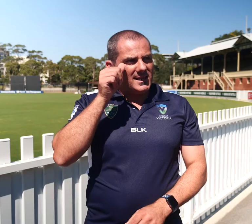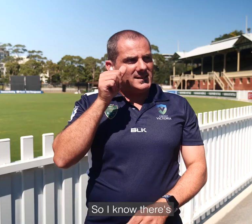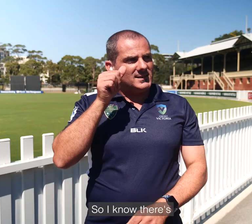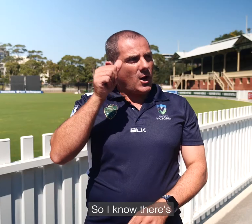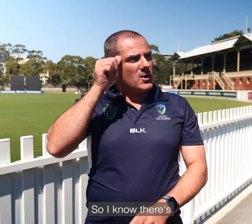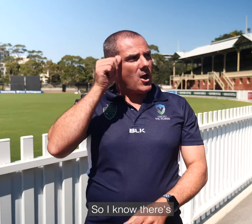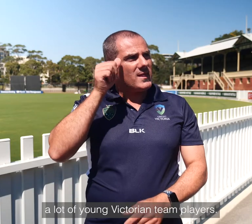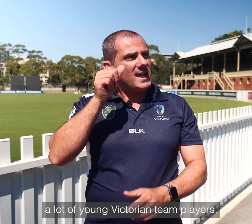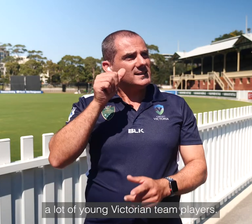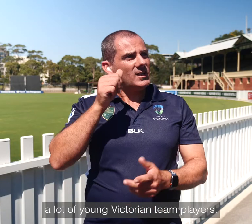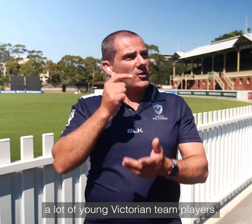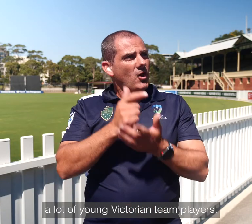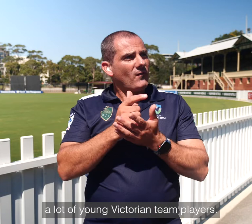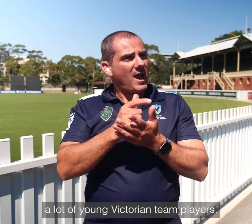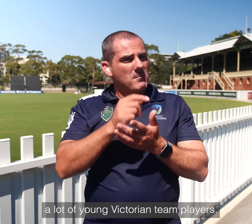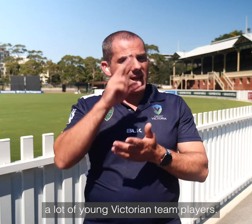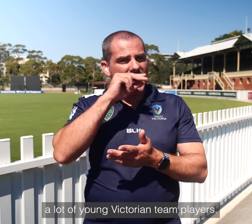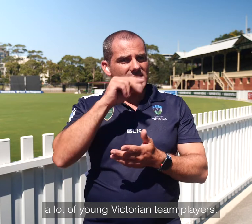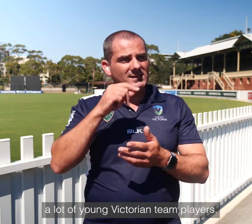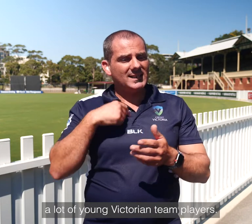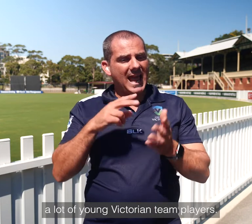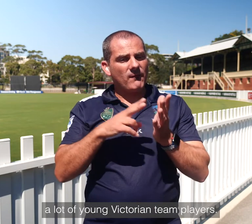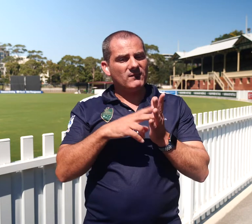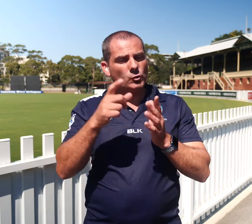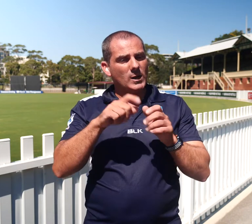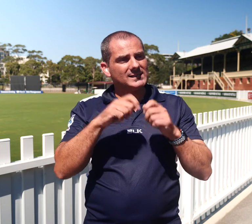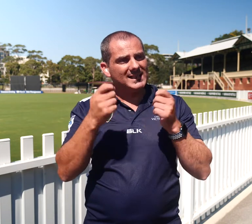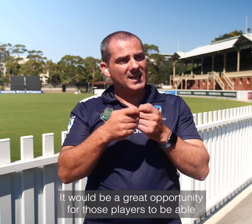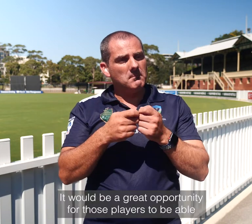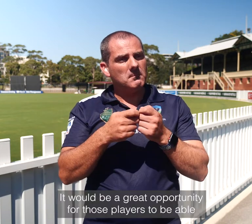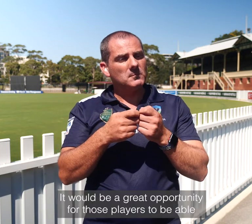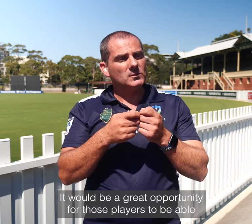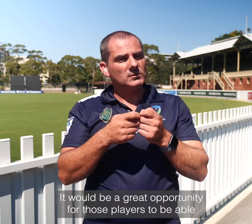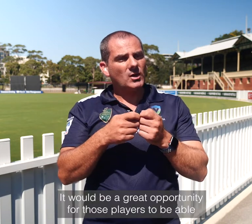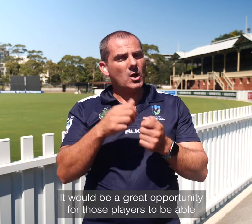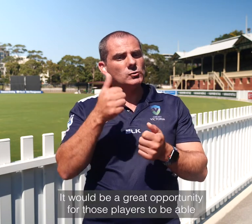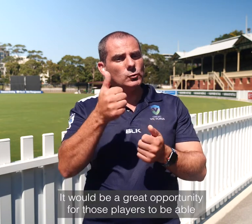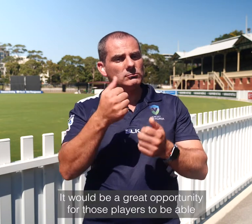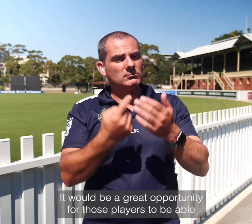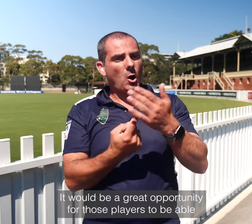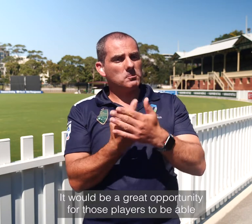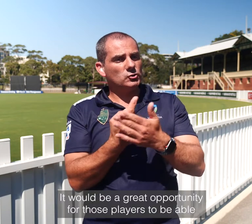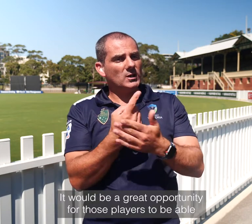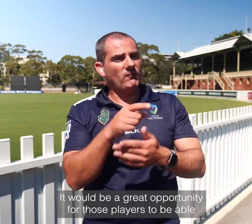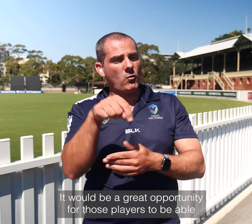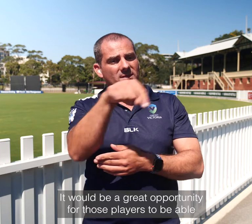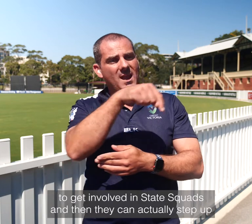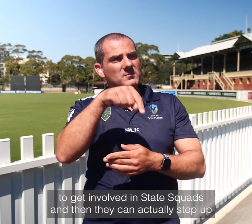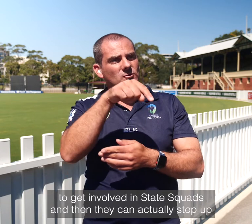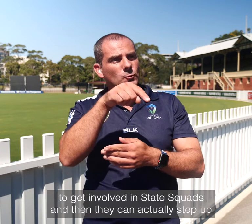So I know there's a lot of young Victorian team players. It would be a great opportunity for those players to be able to